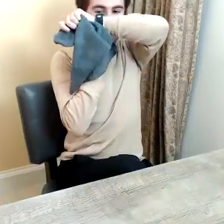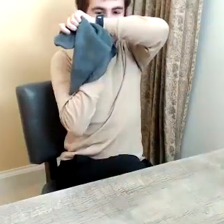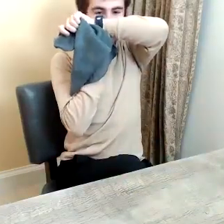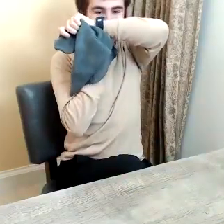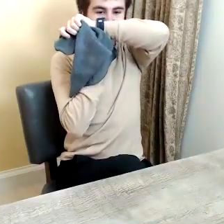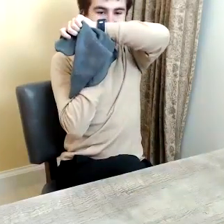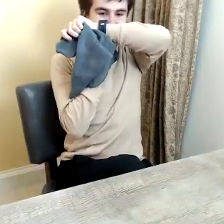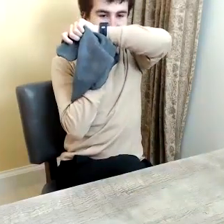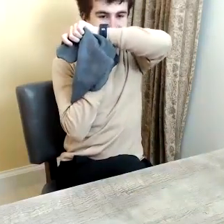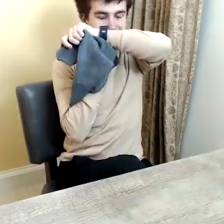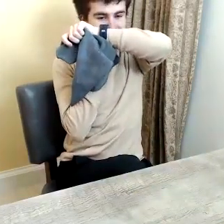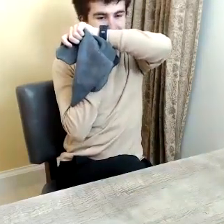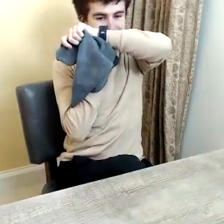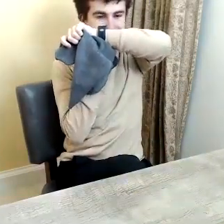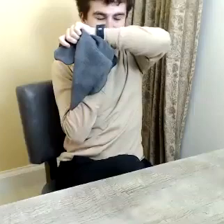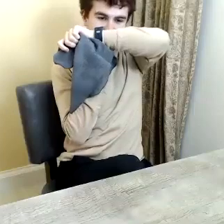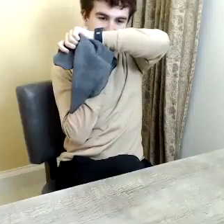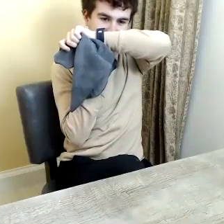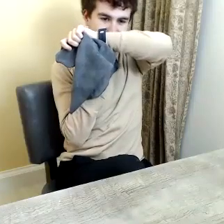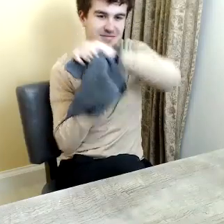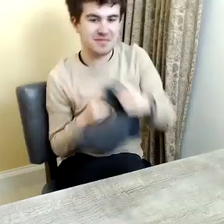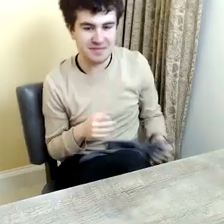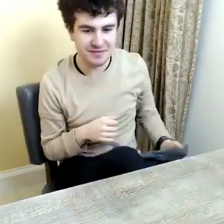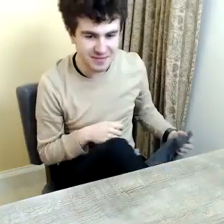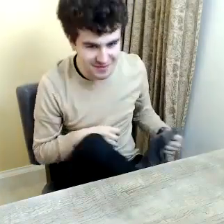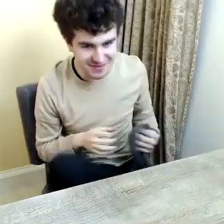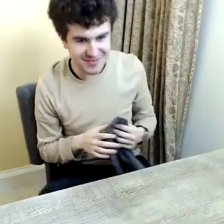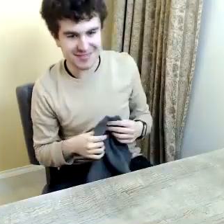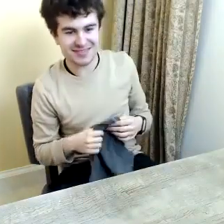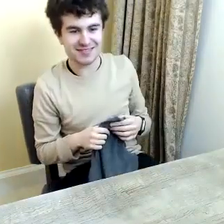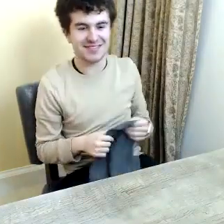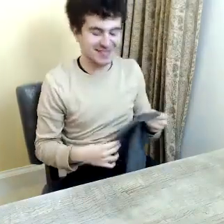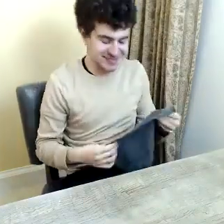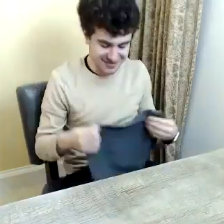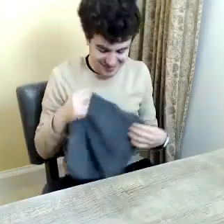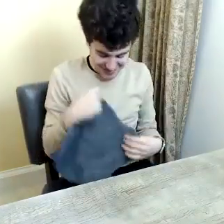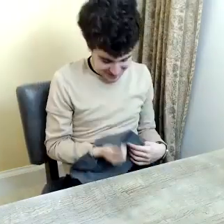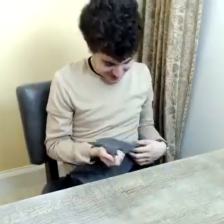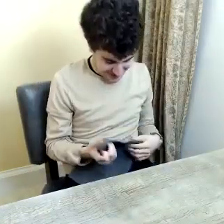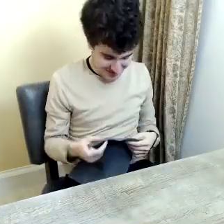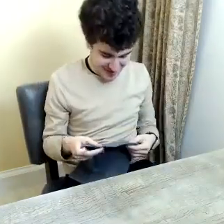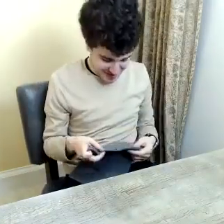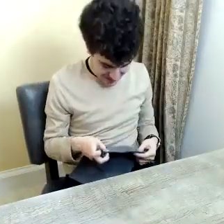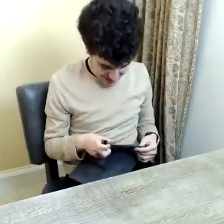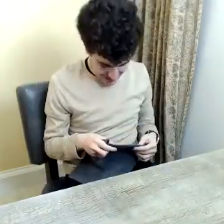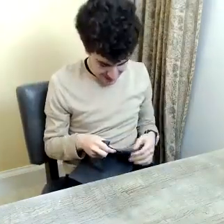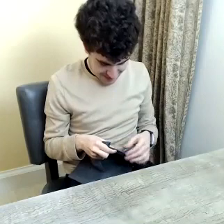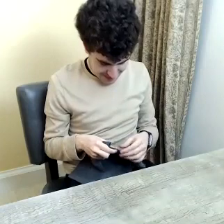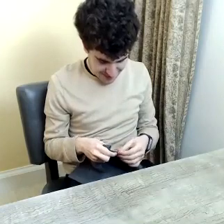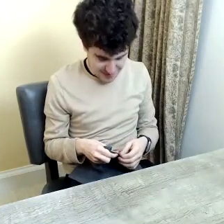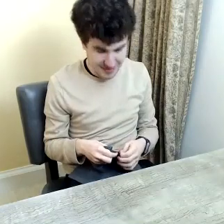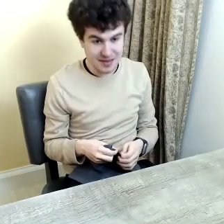program at Bellevue College. I am also a DOIT scholar, which is a long-standing mentoring program at the University of